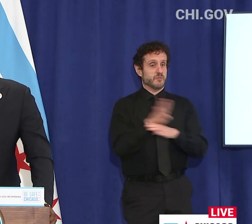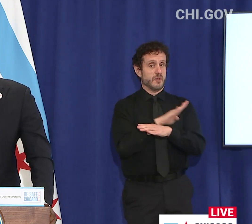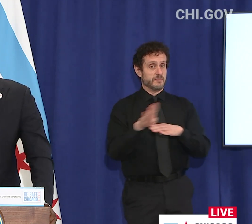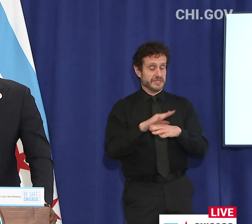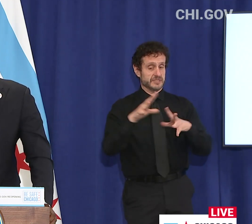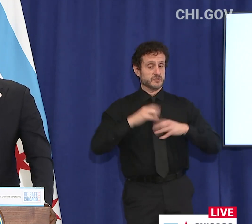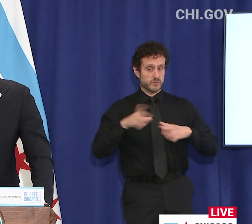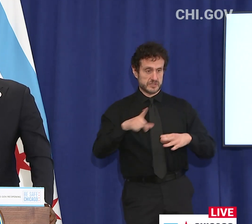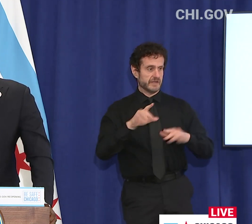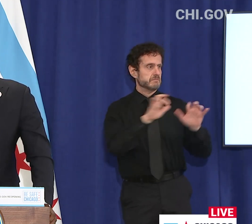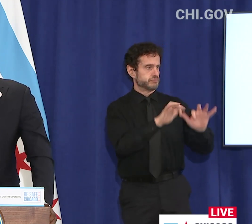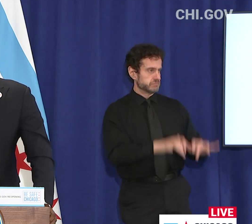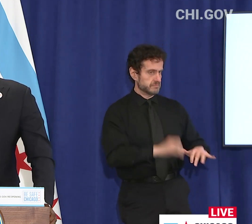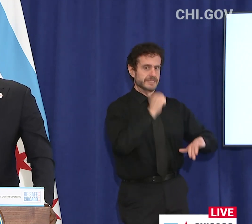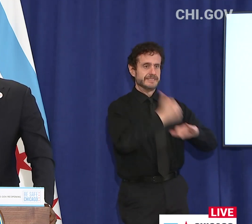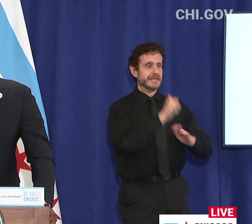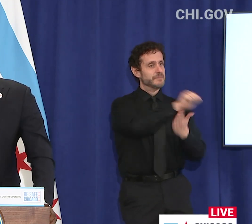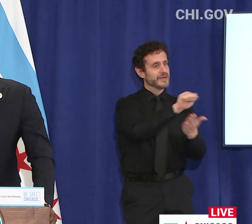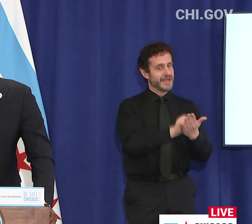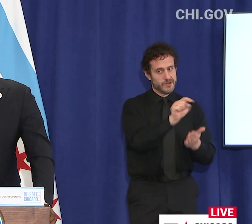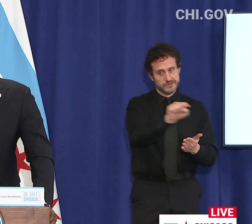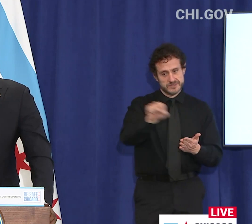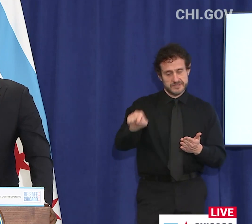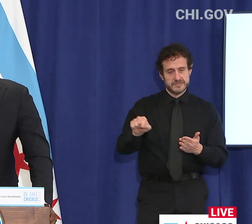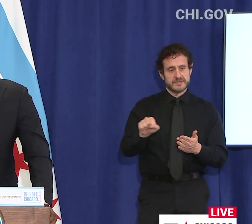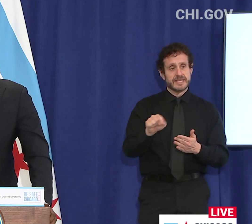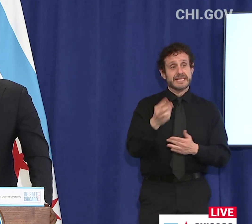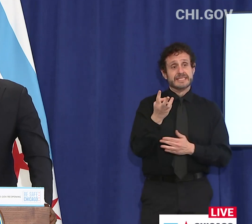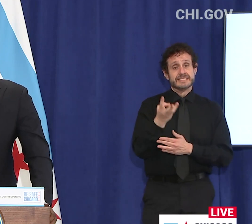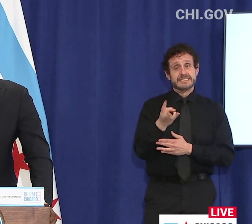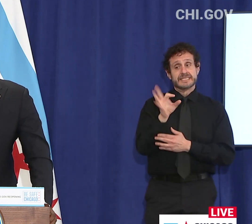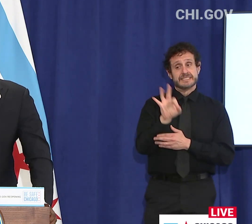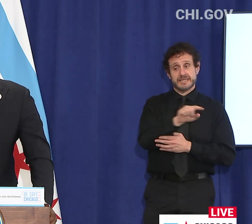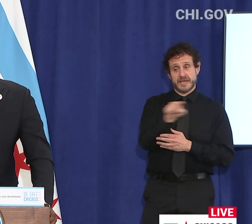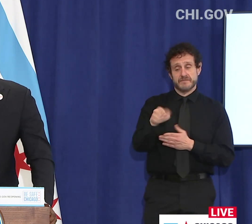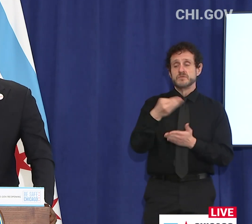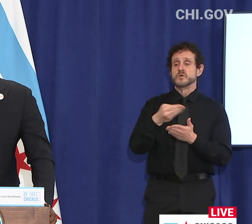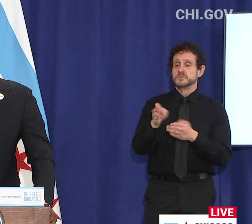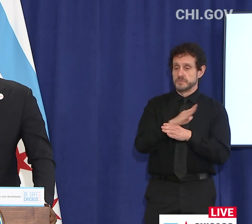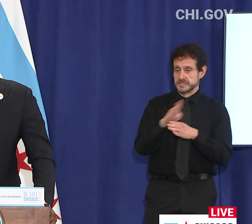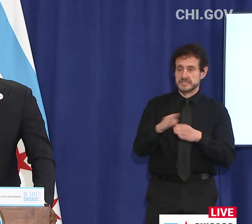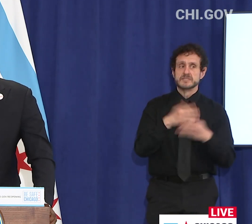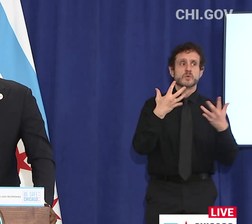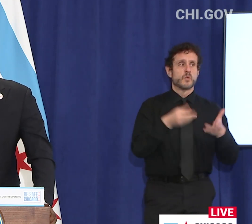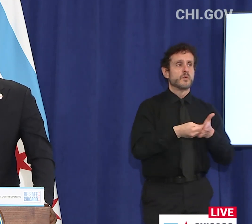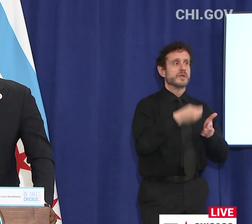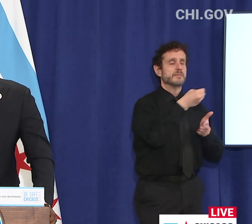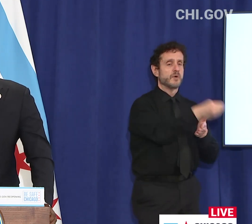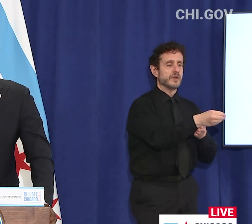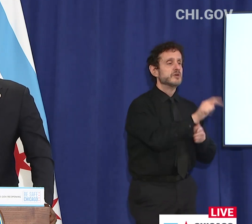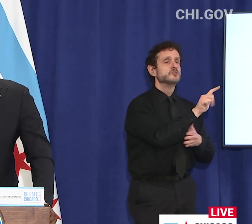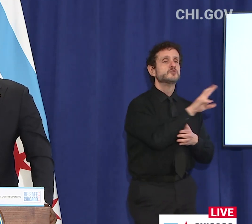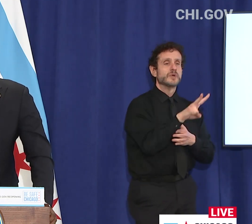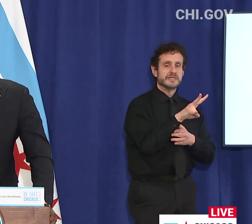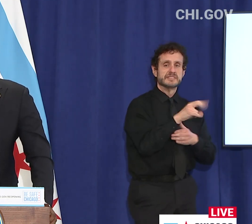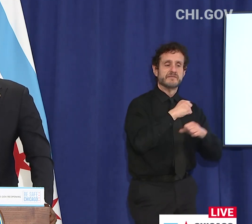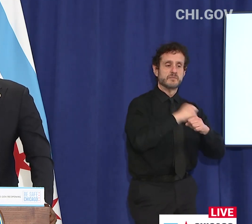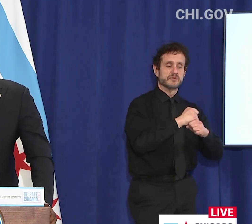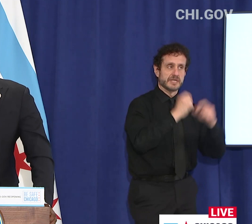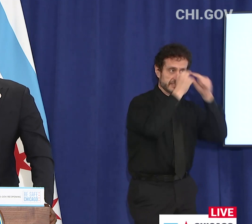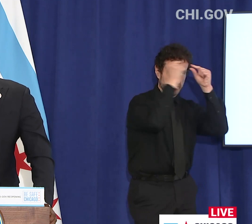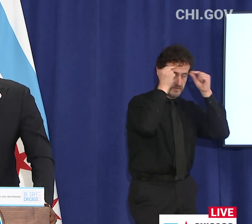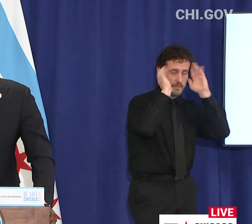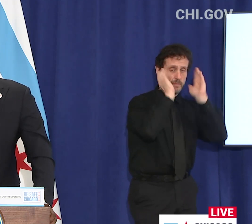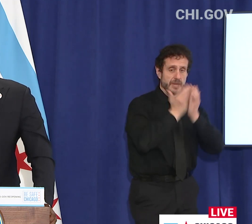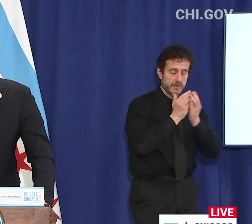create accounts, with 69 of those small businesses procuring 27 protective barriers,